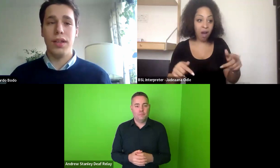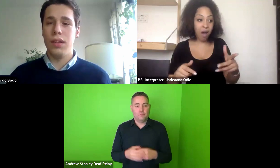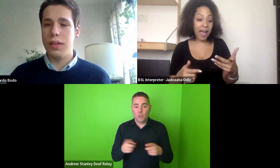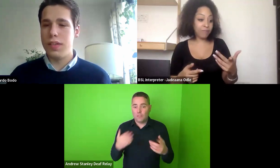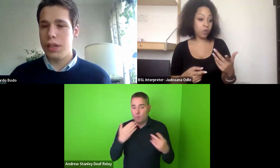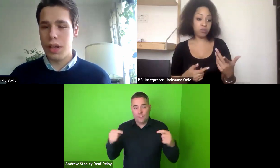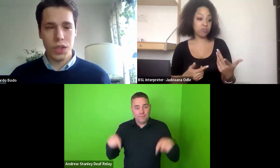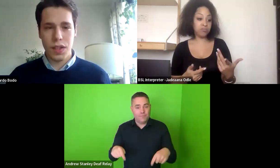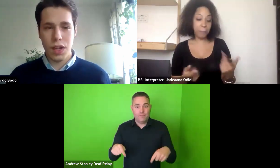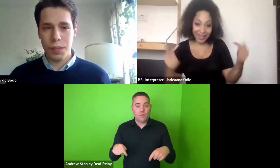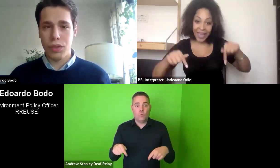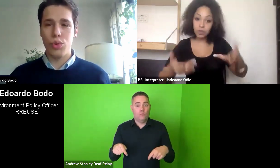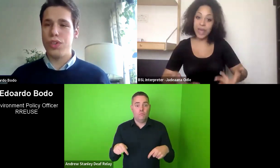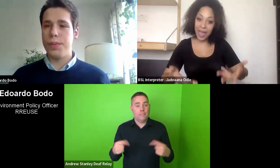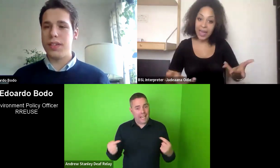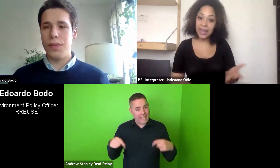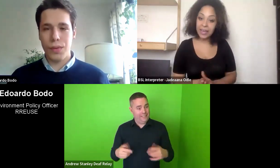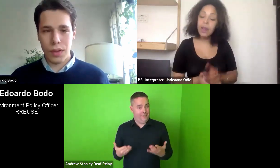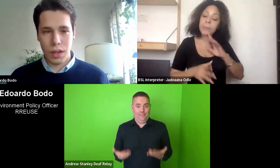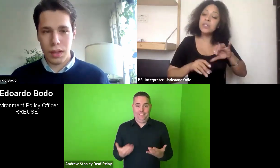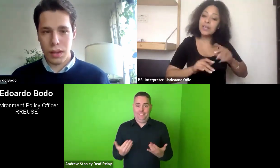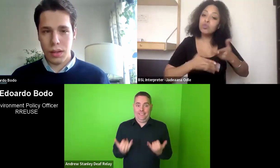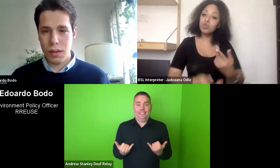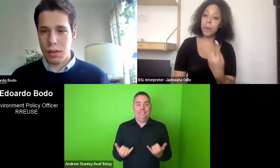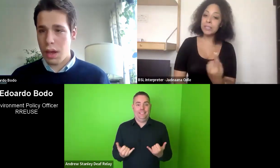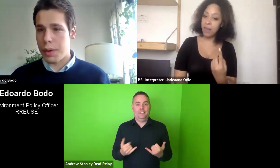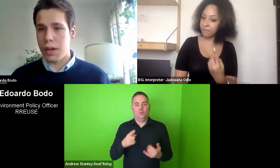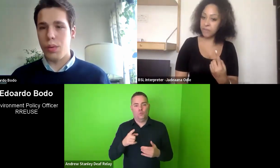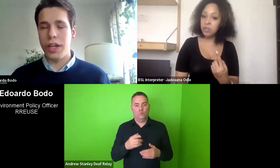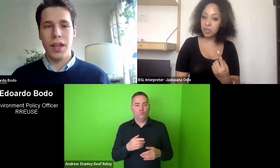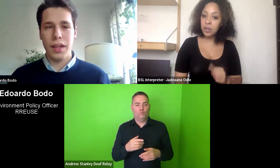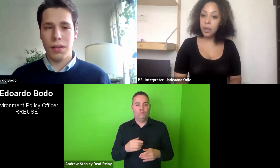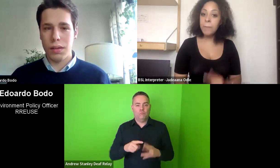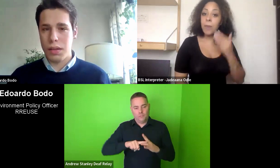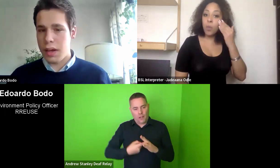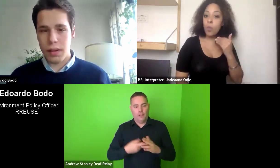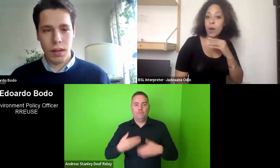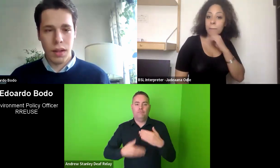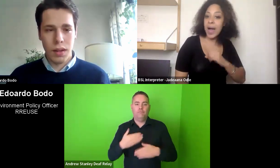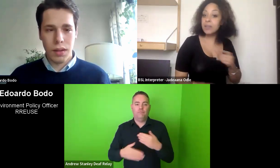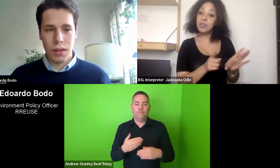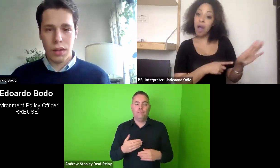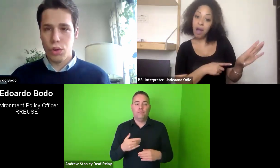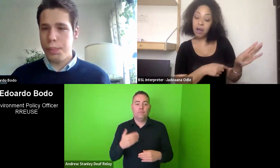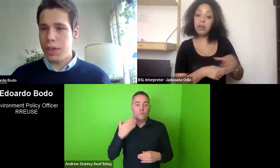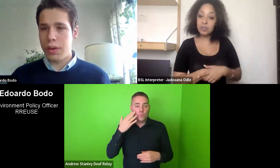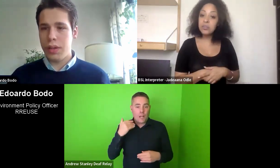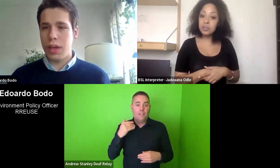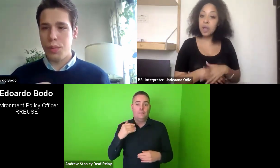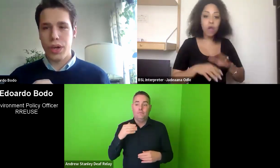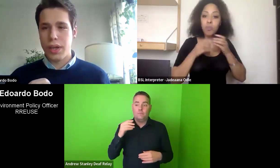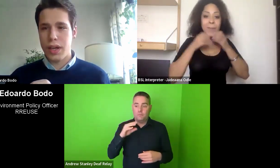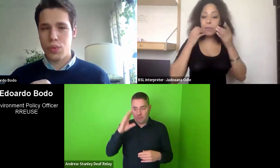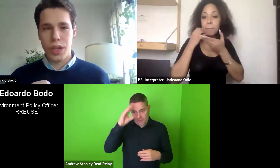and for attending this meeting. I will start by introducing myself. I am a white guy, young, no